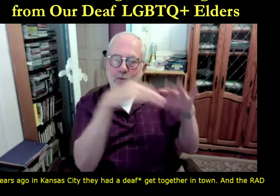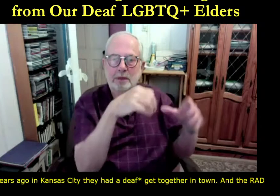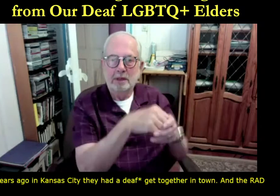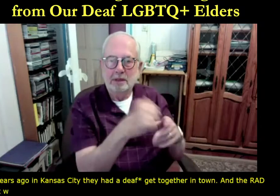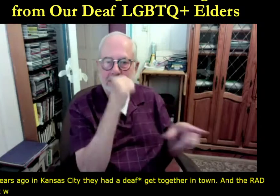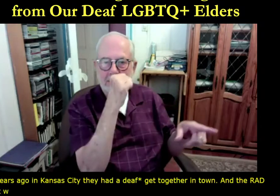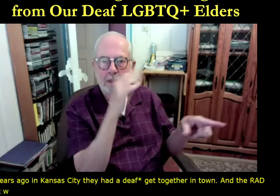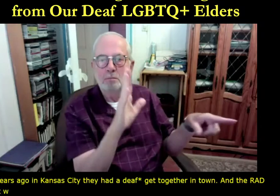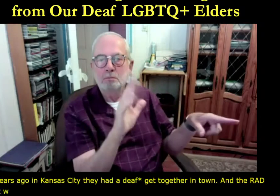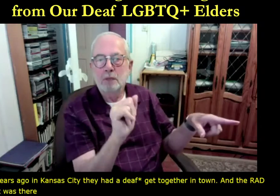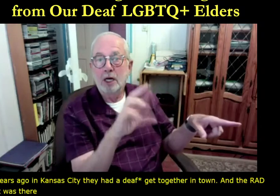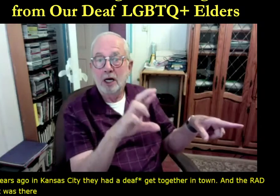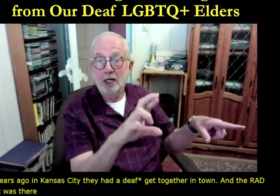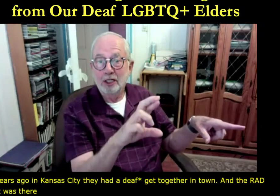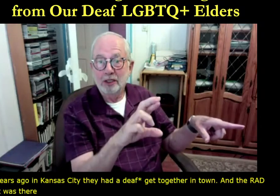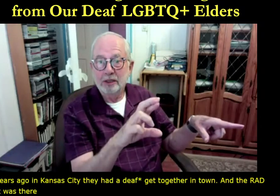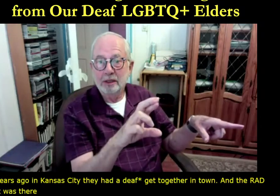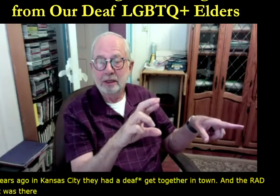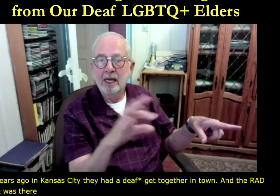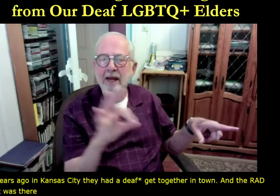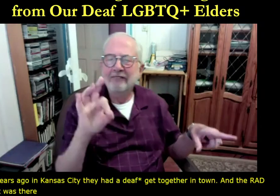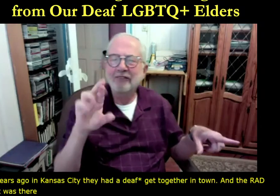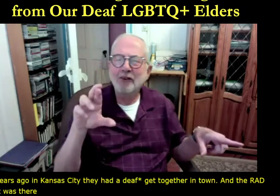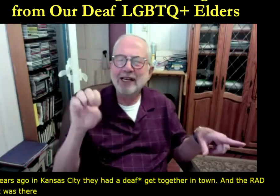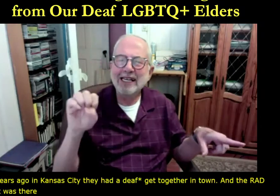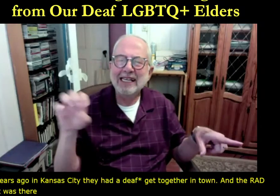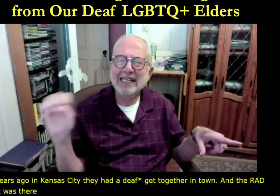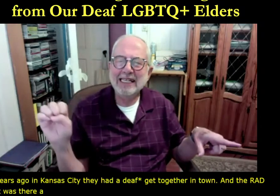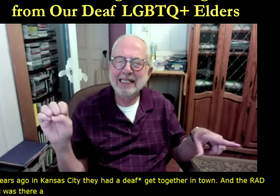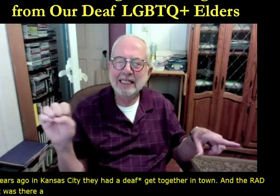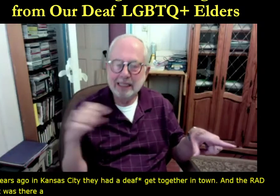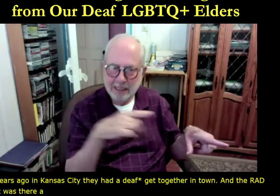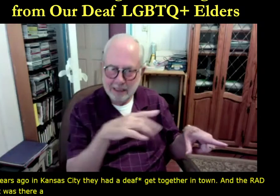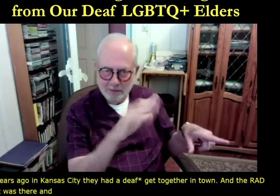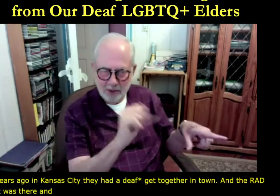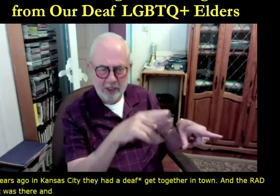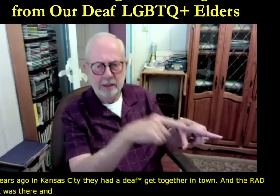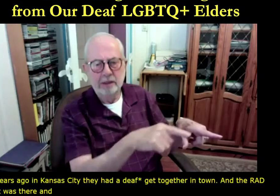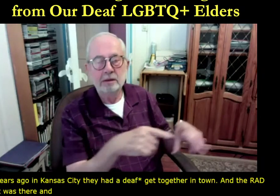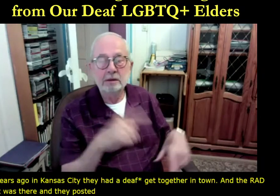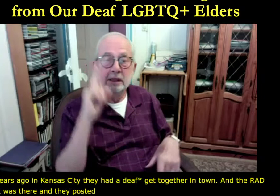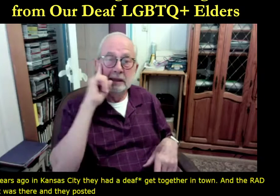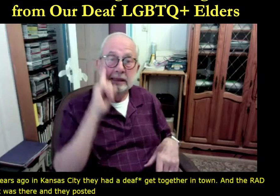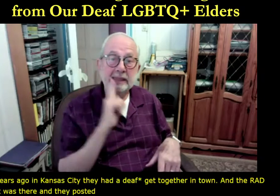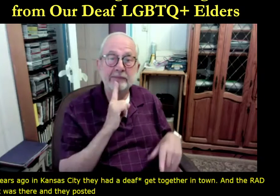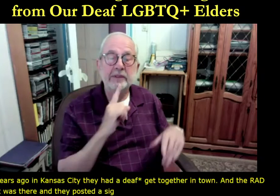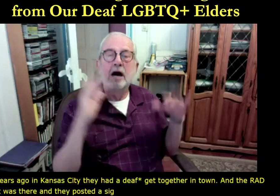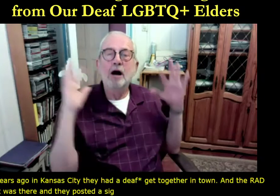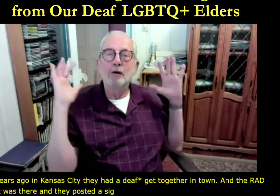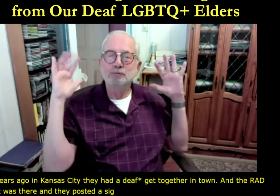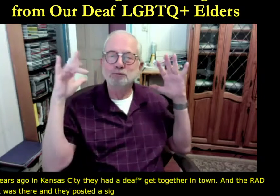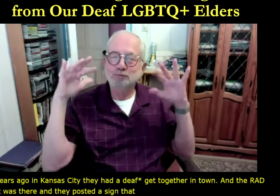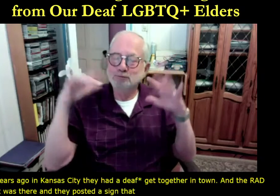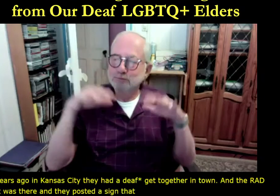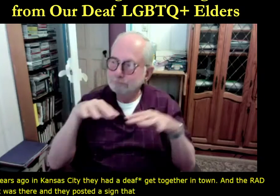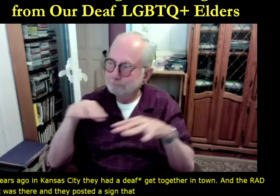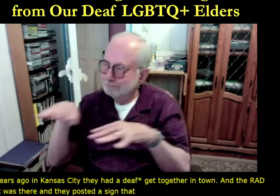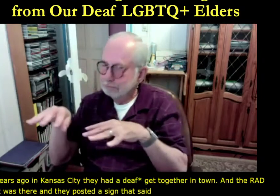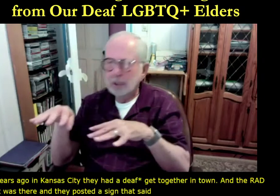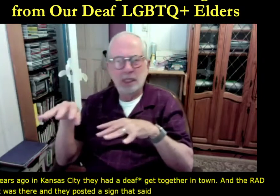in kansas city together there was a bar that they were going to go to and it was free to go to that and deaf people